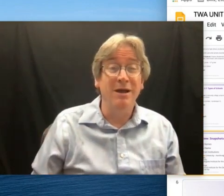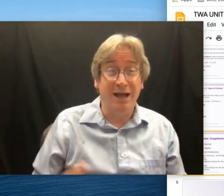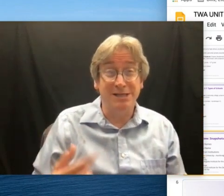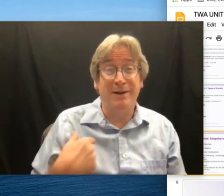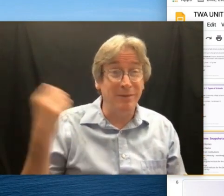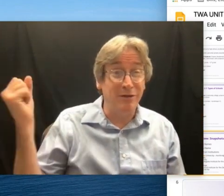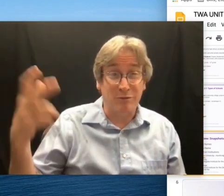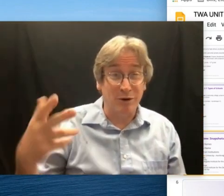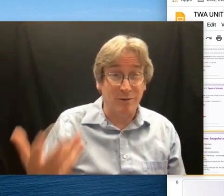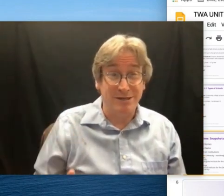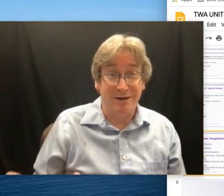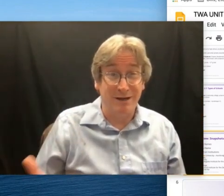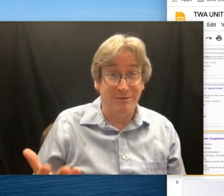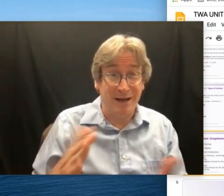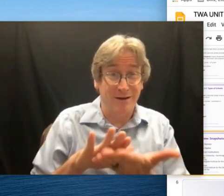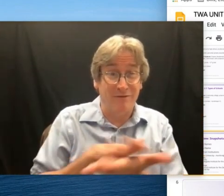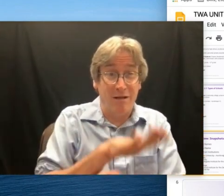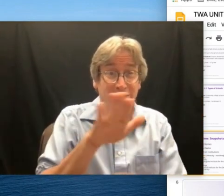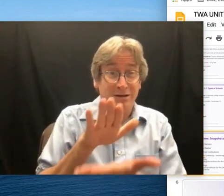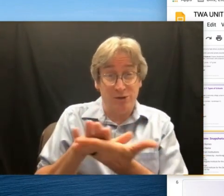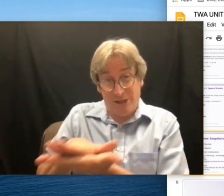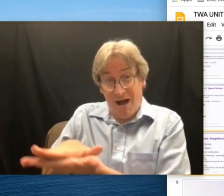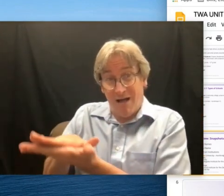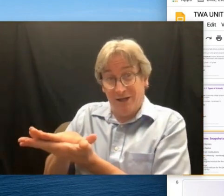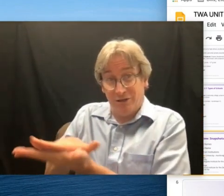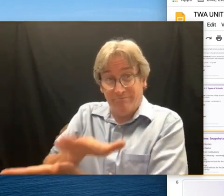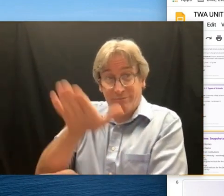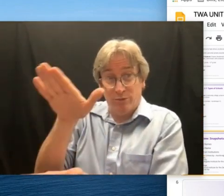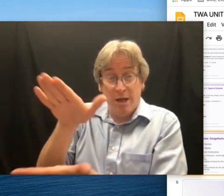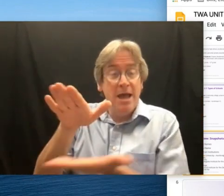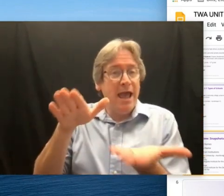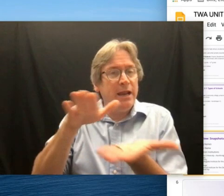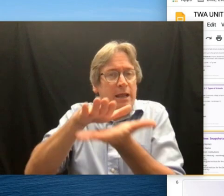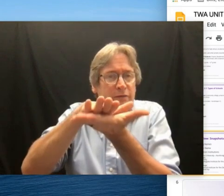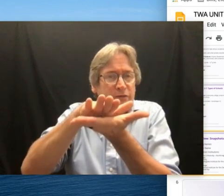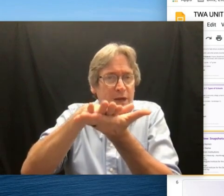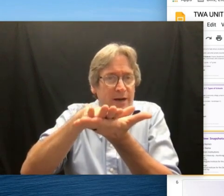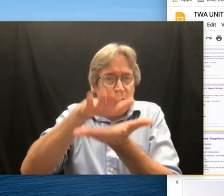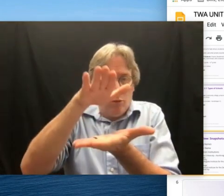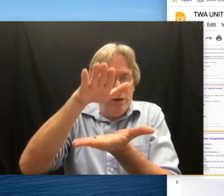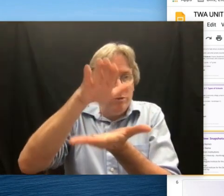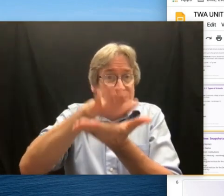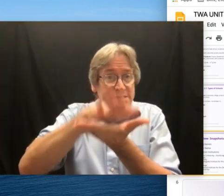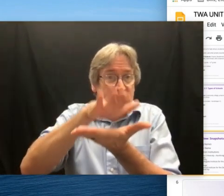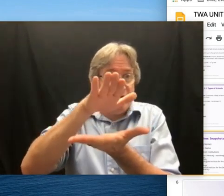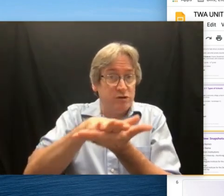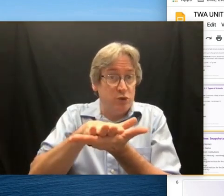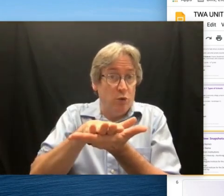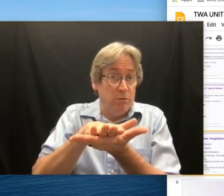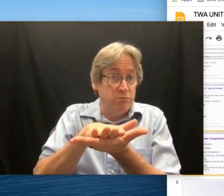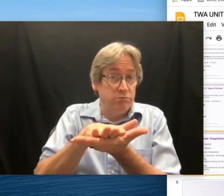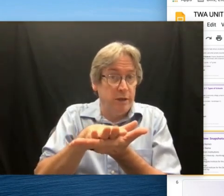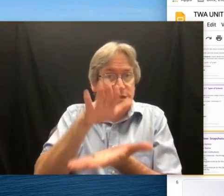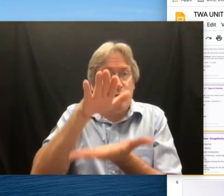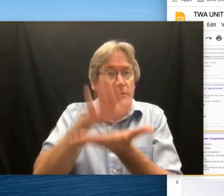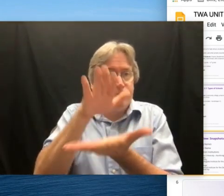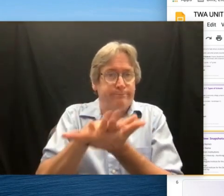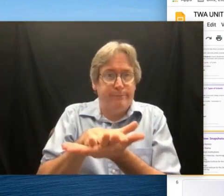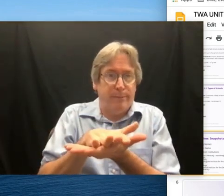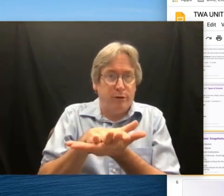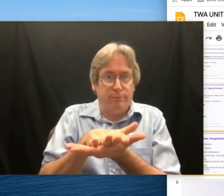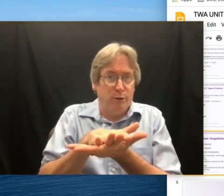room, expect me to throw an eraser at you, that kind of college. So it's college. And if you think about it, we use this sign for school. Like,